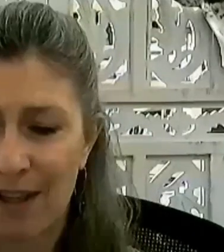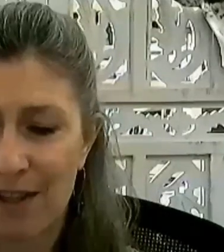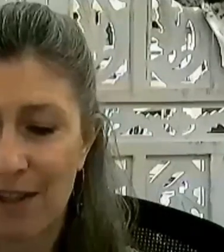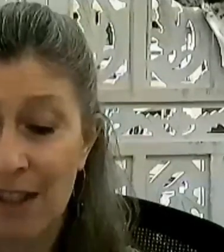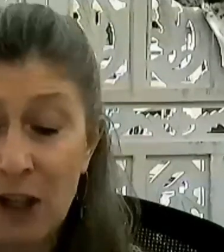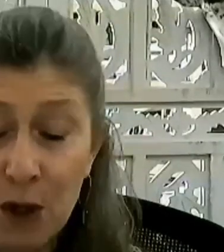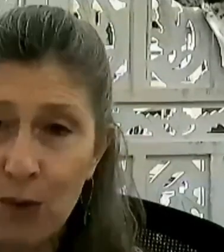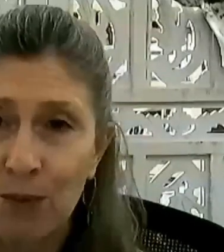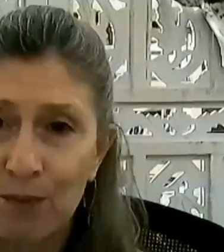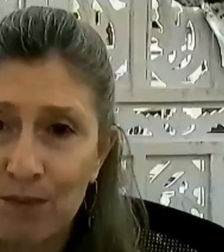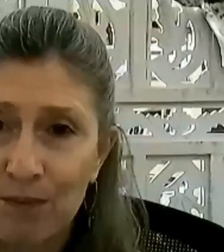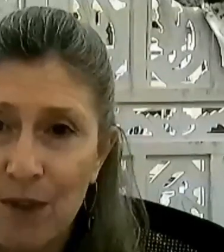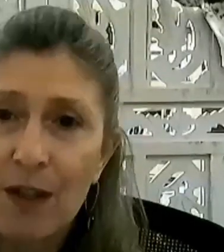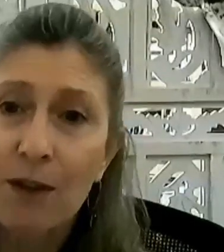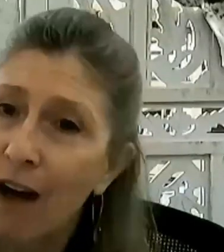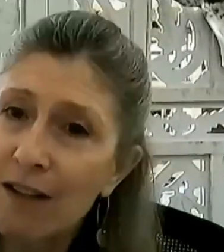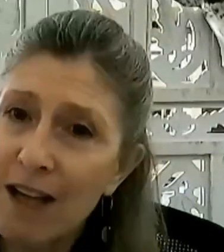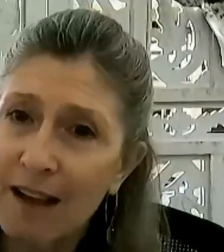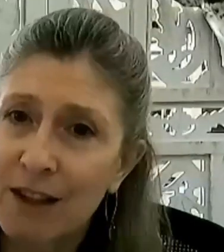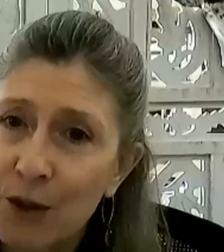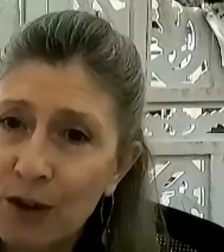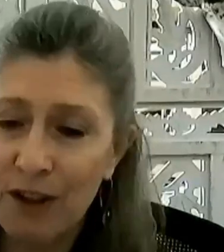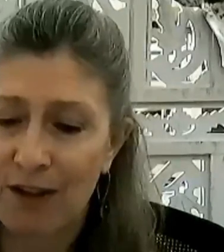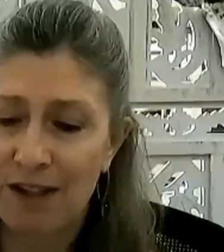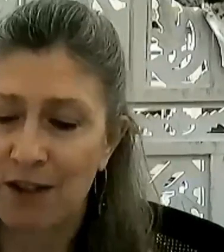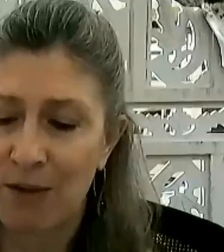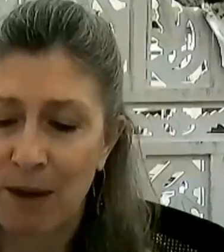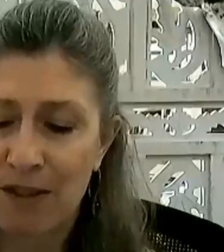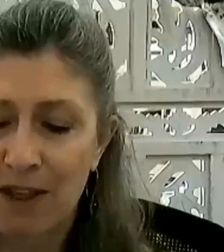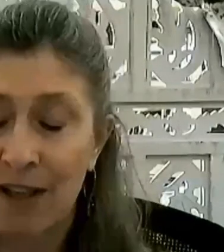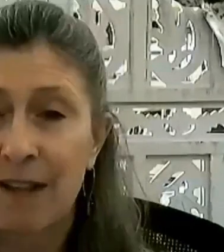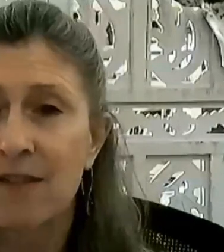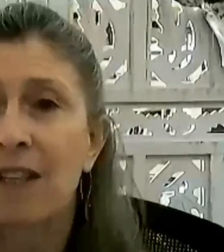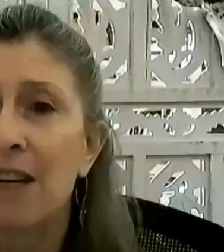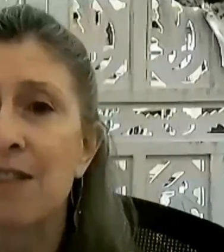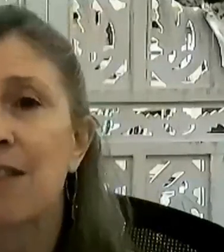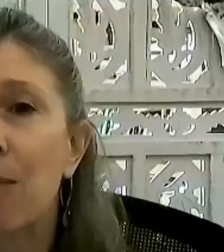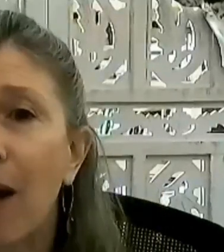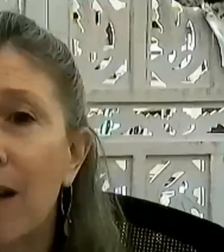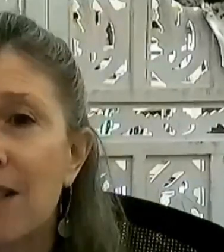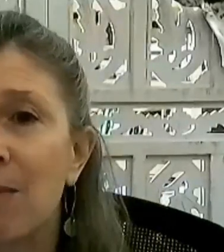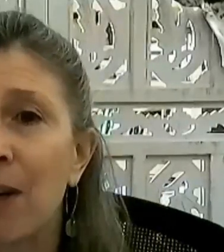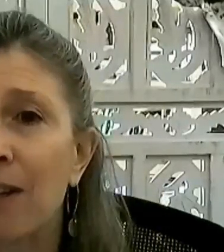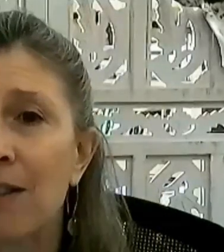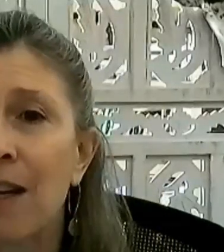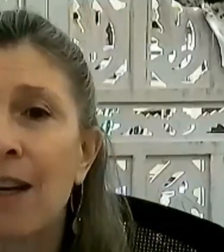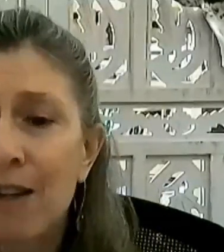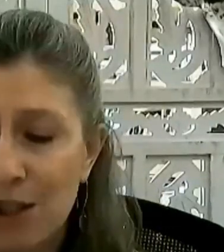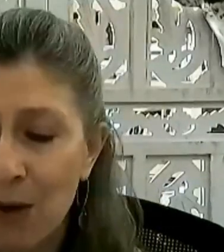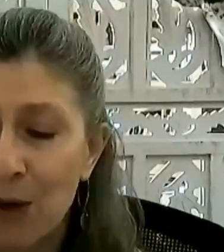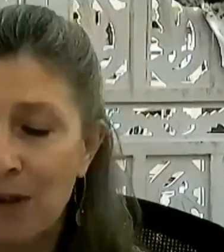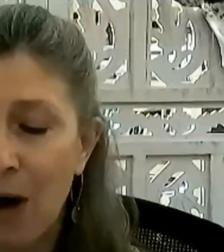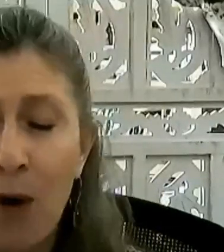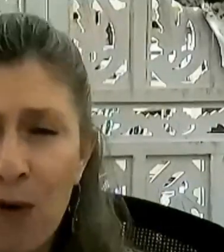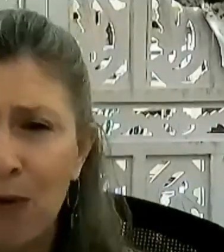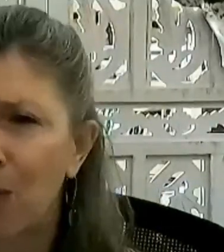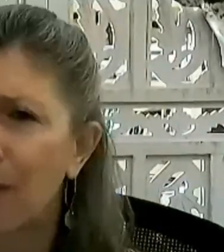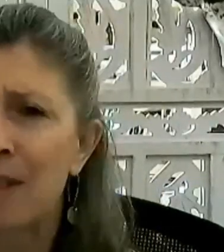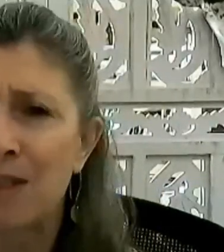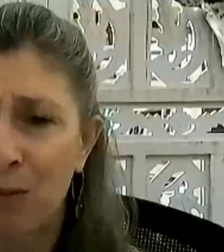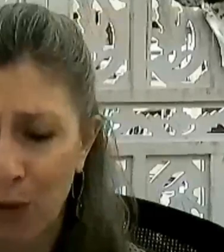conservation organizations like you, who contacted your congressional representatives and agency policymakers to show